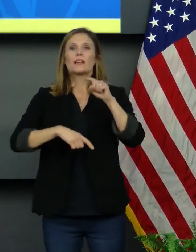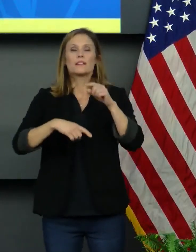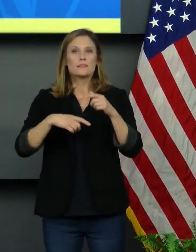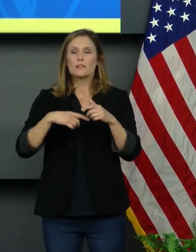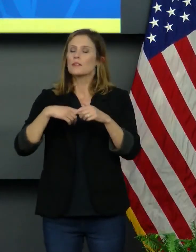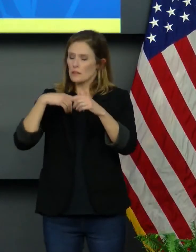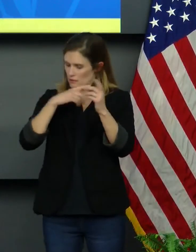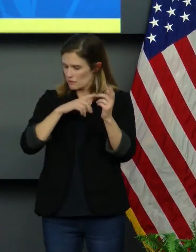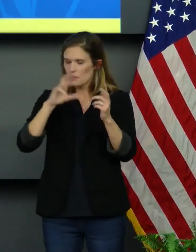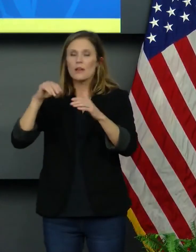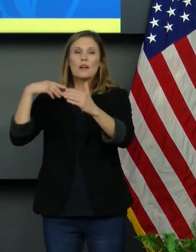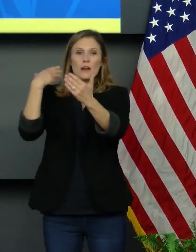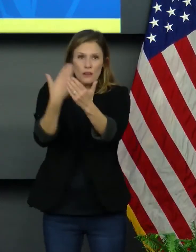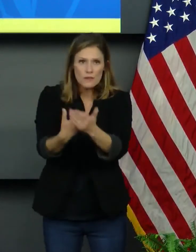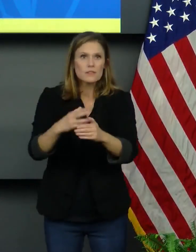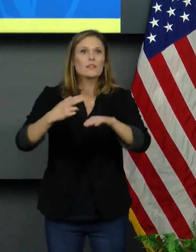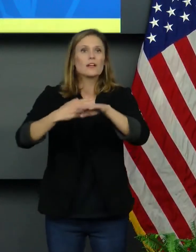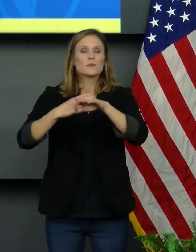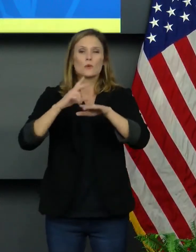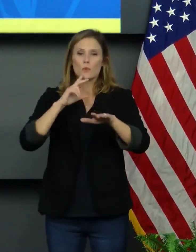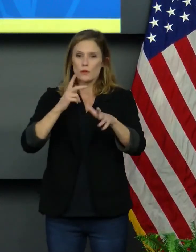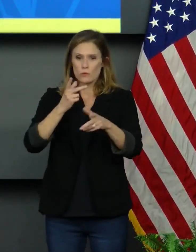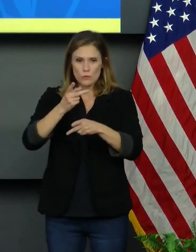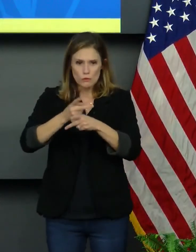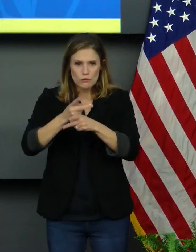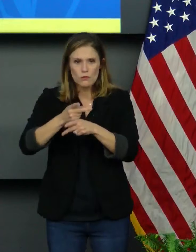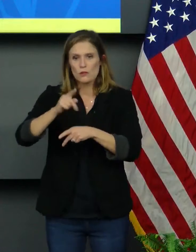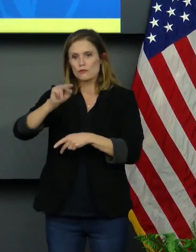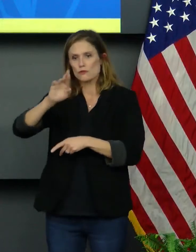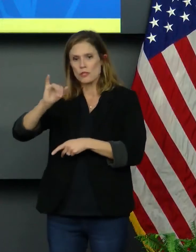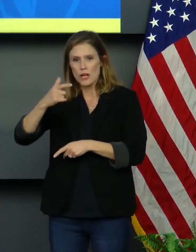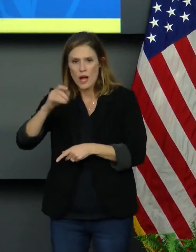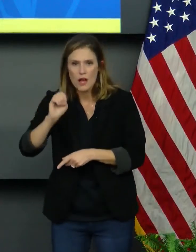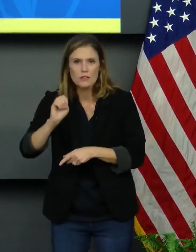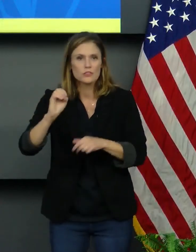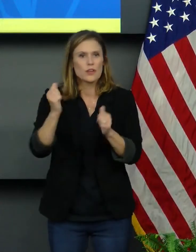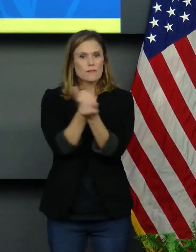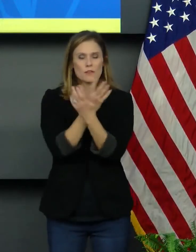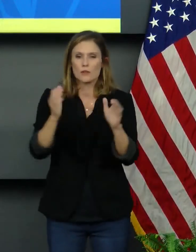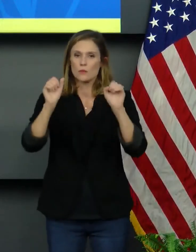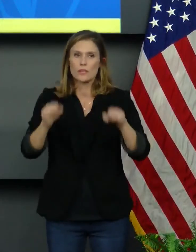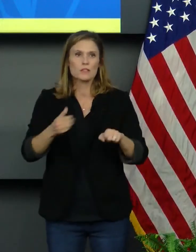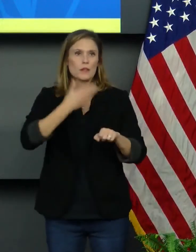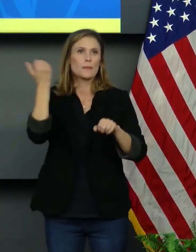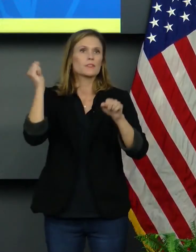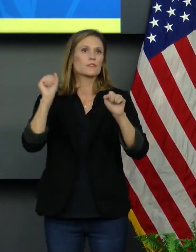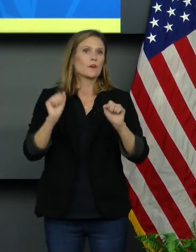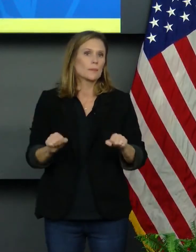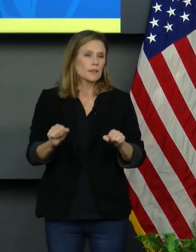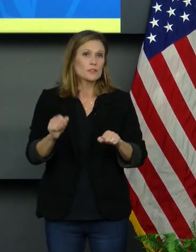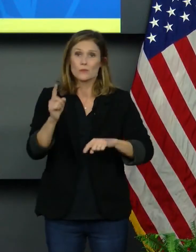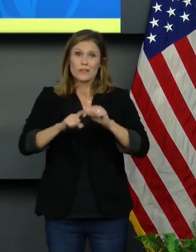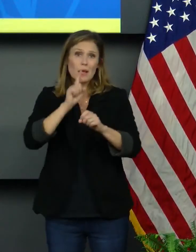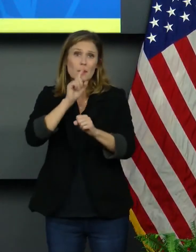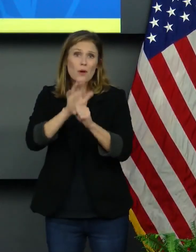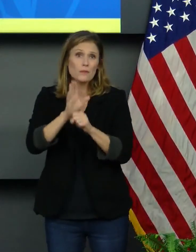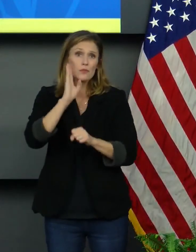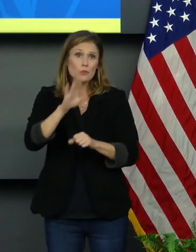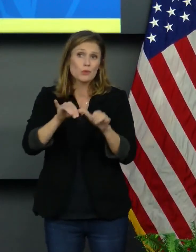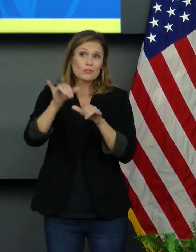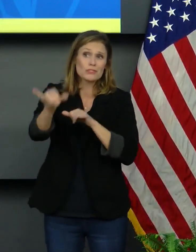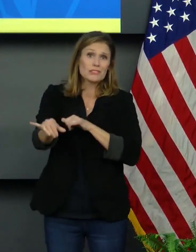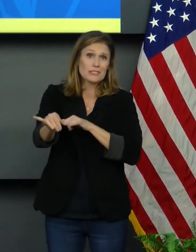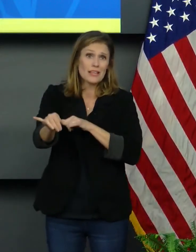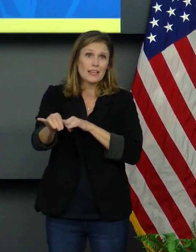triaged, you will be stabilized. We'll do all of that stuff to our best of our abilities that we can. But we cannot promise that you'll be able to